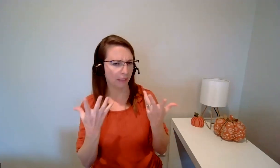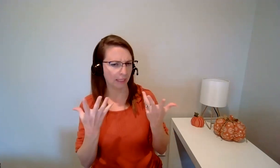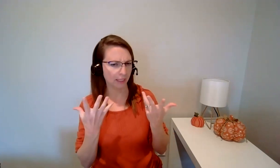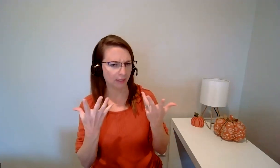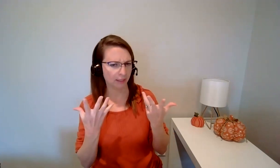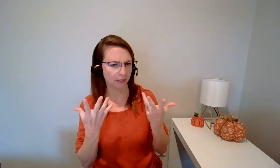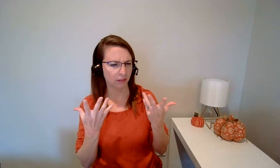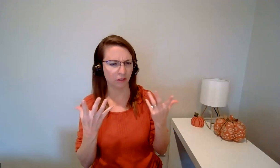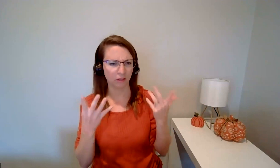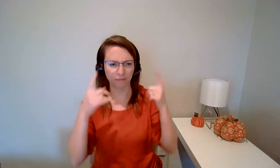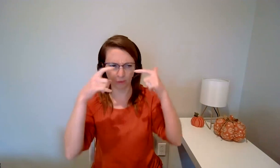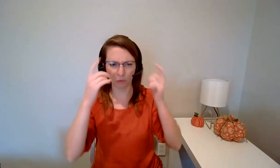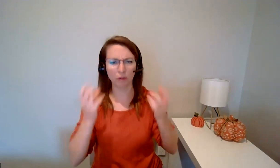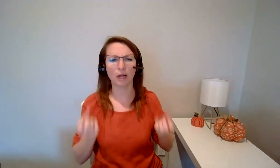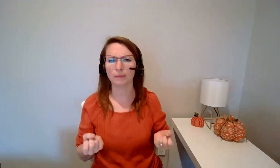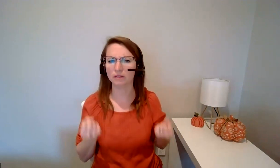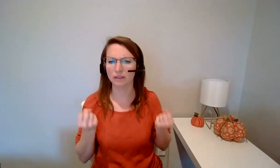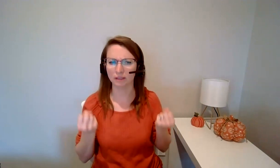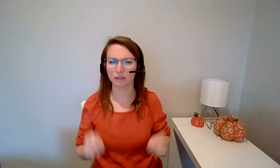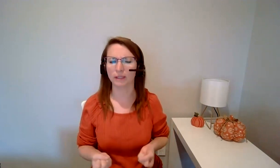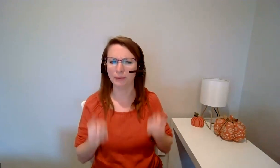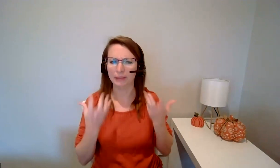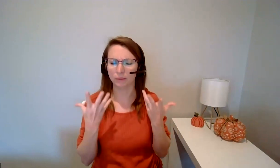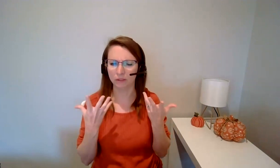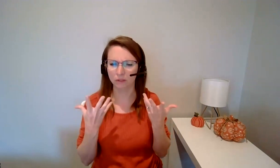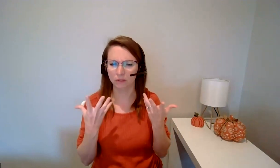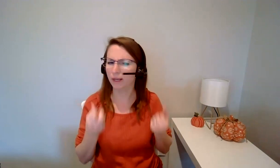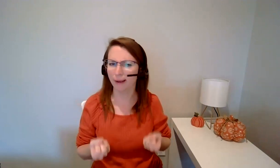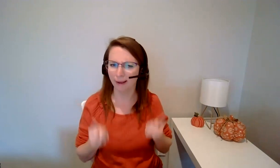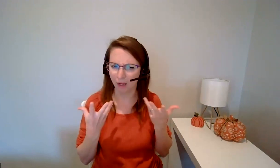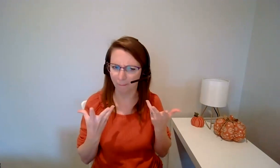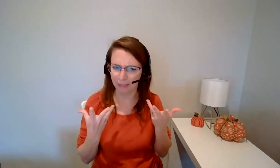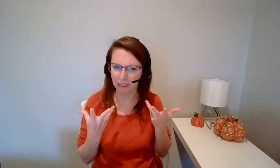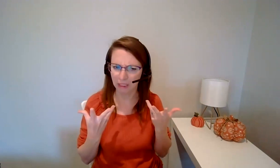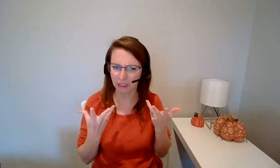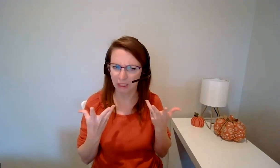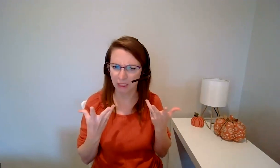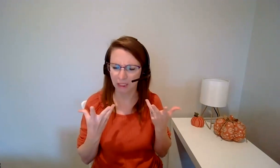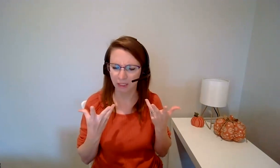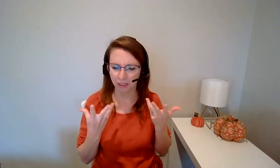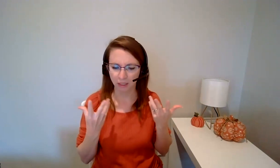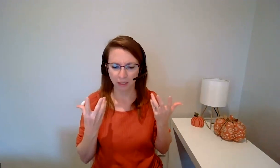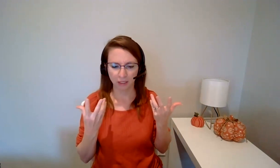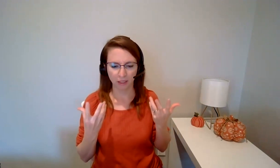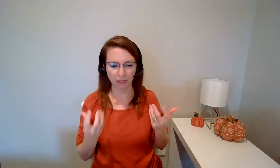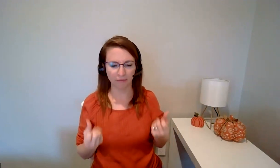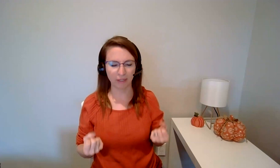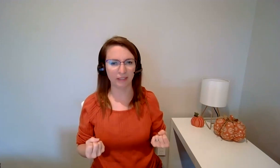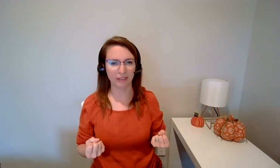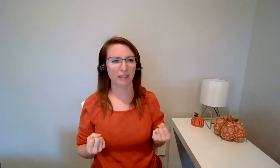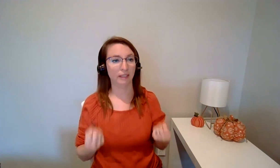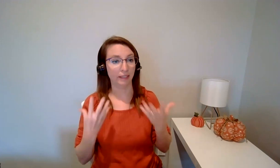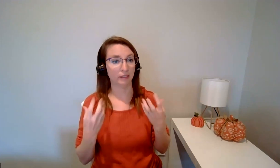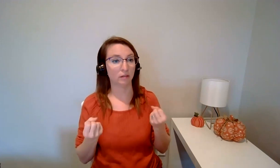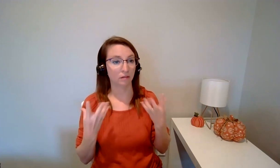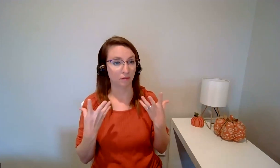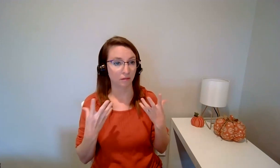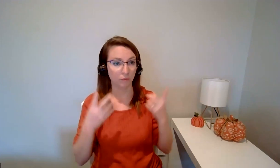many? You're gonna furrow your eyebrows because it's a WH question. How many? If I did this